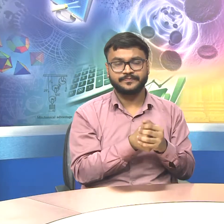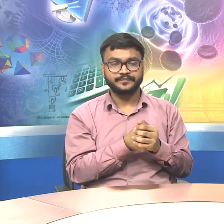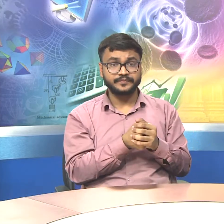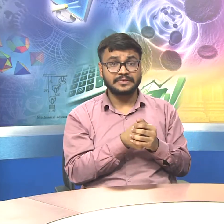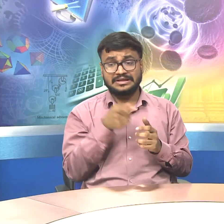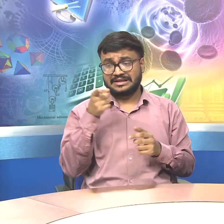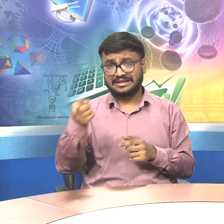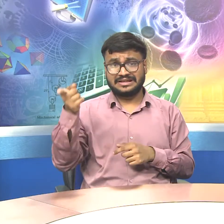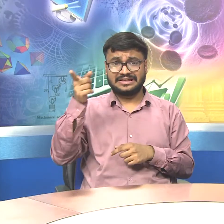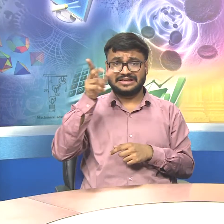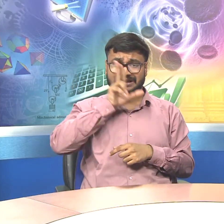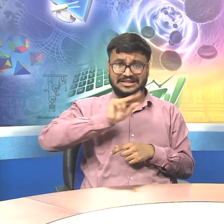hands.